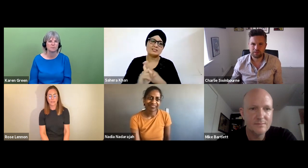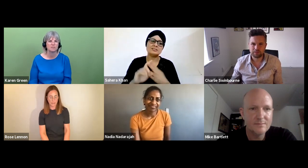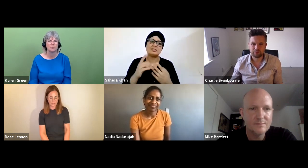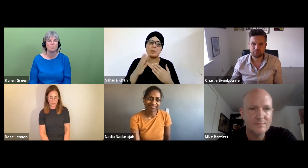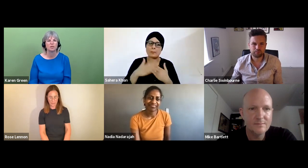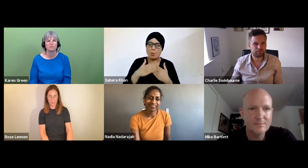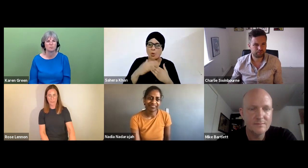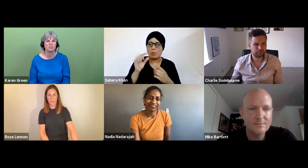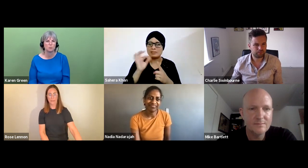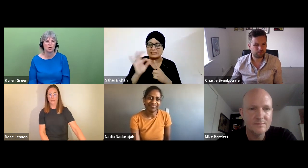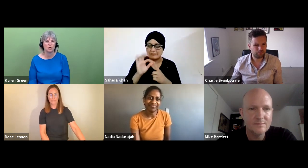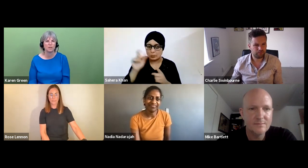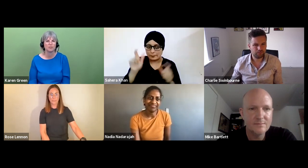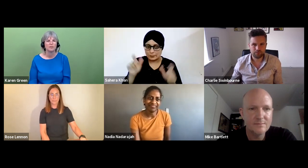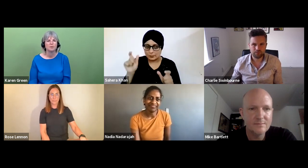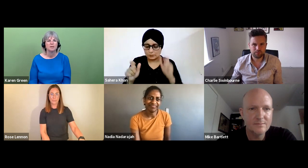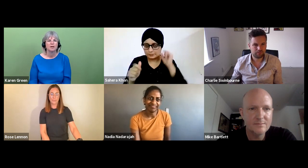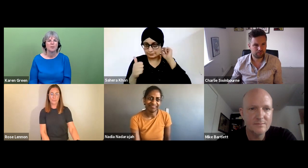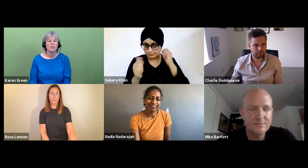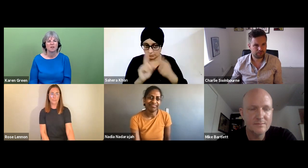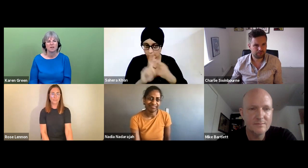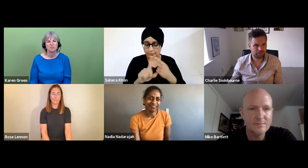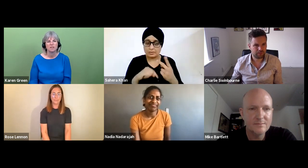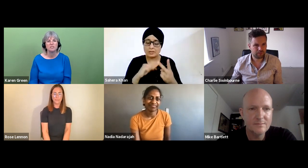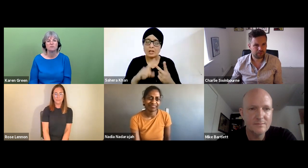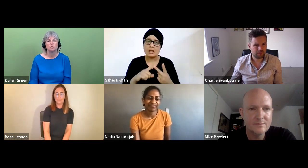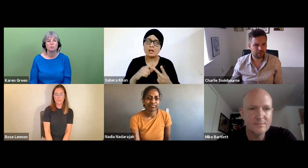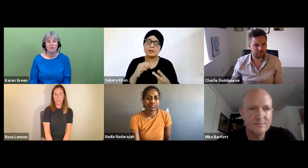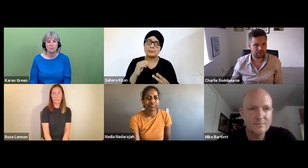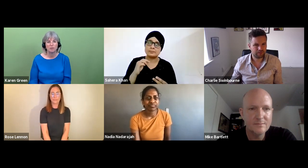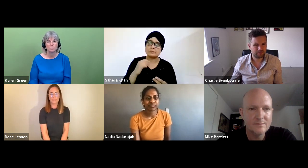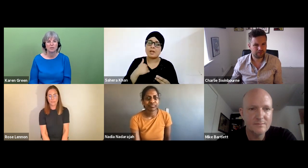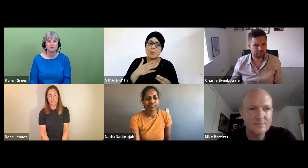I'm looking for somebody to work with. I'd like to interview more people as well.